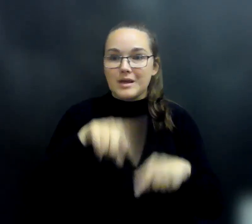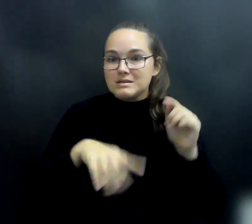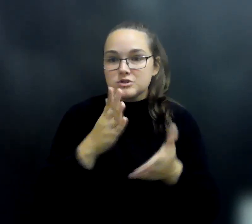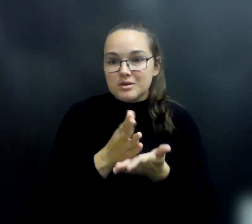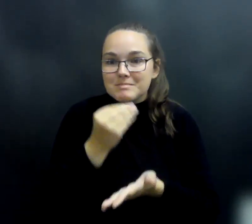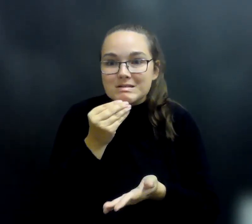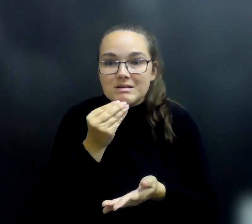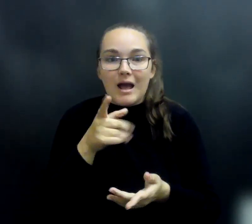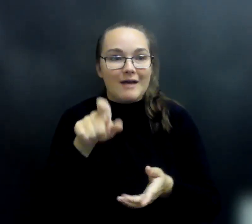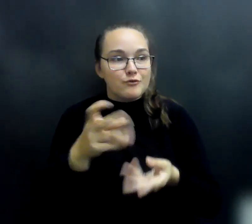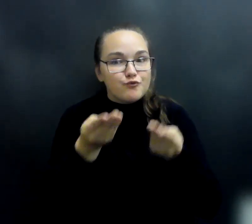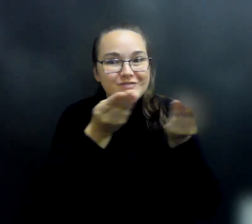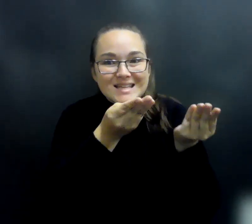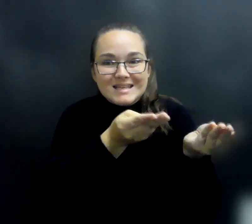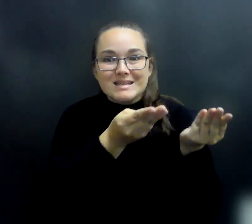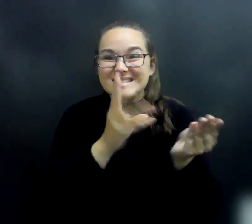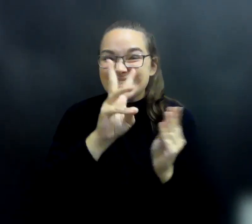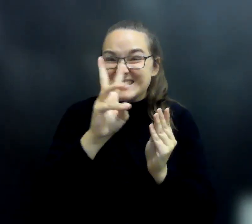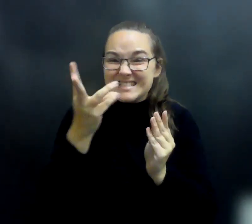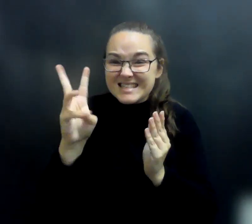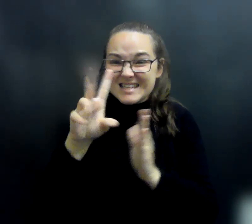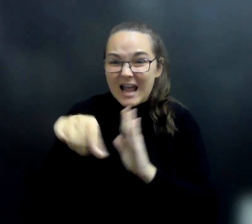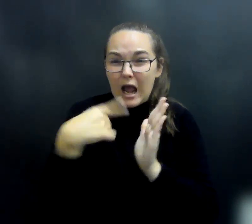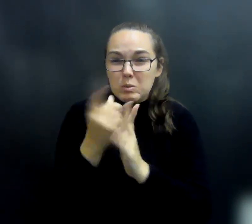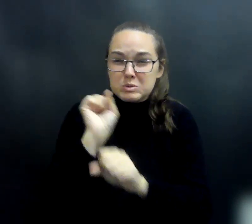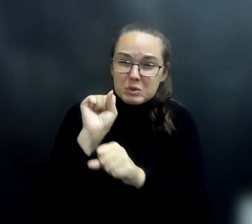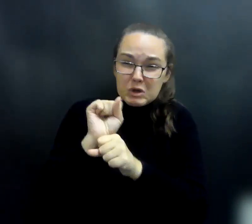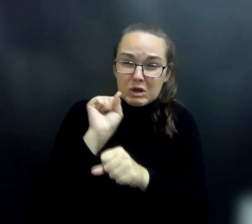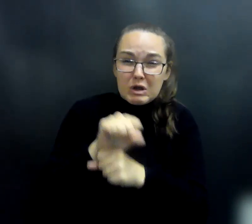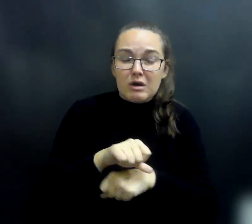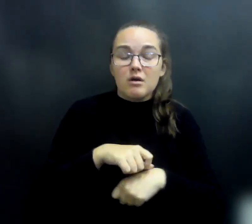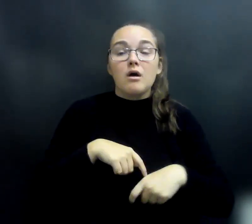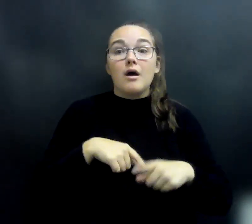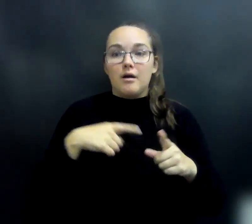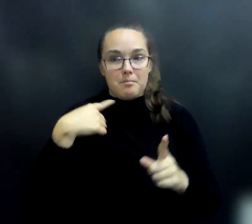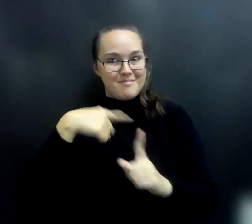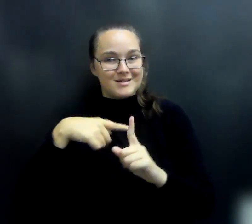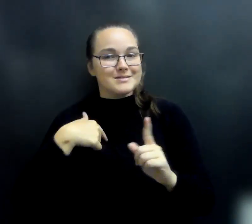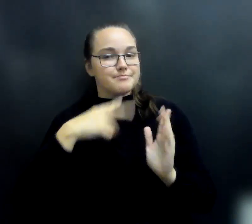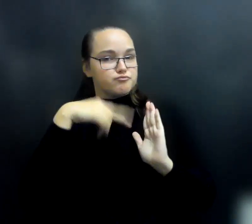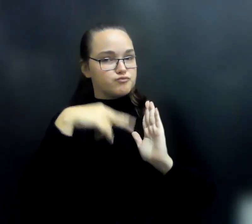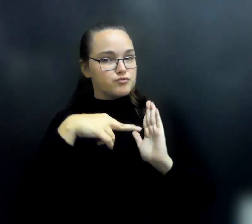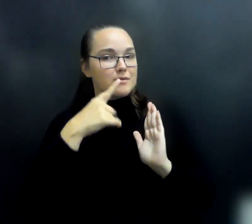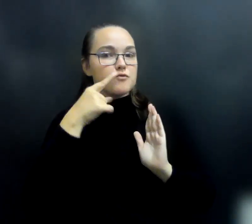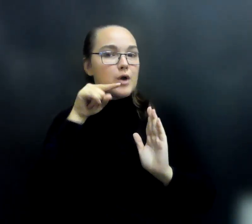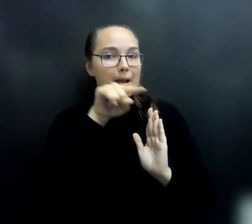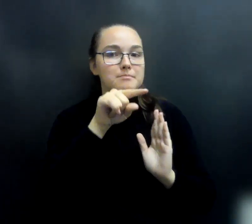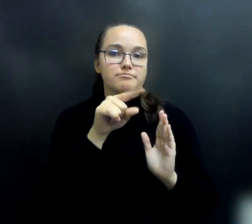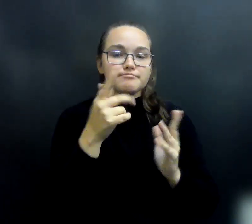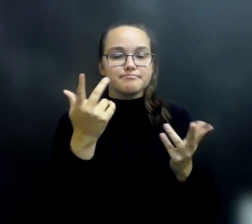had to feed him. I also read out loud to entertain him. Mirrors may be shiny, but